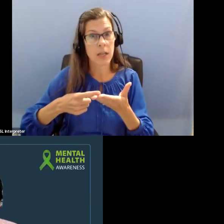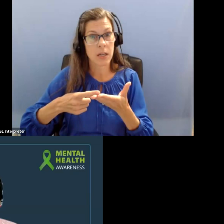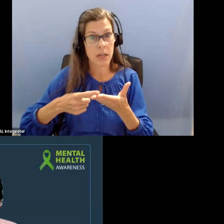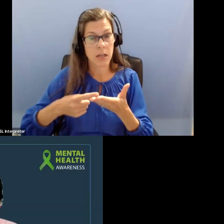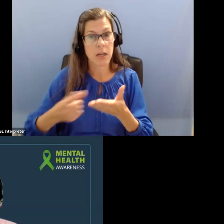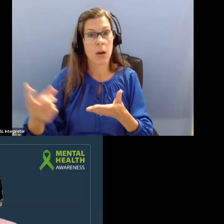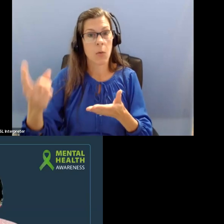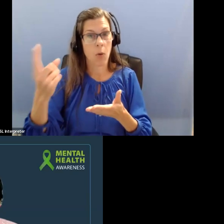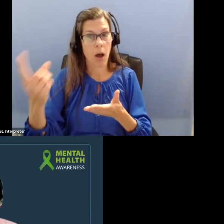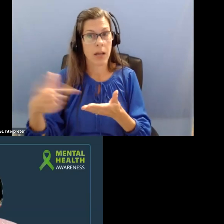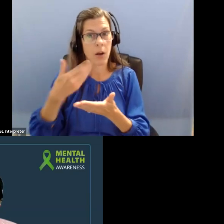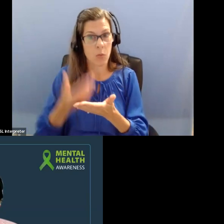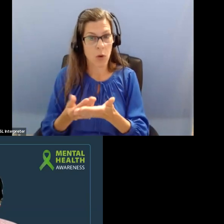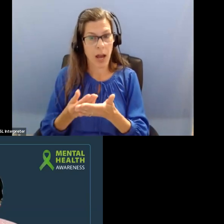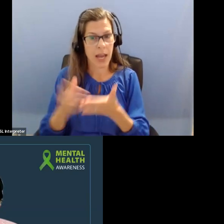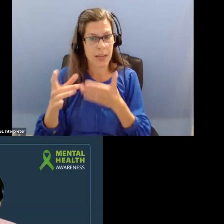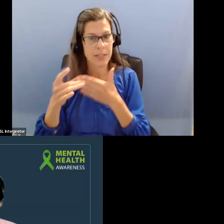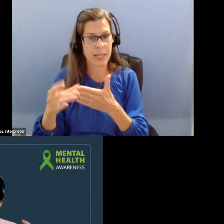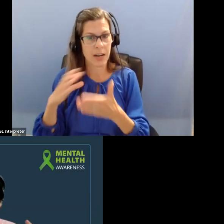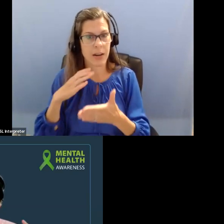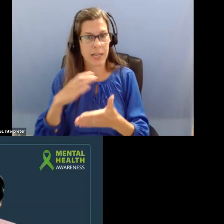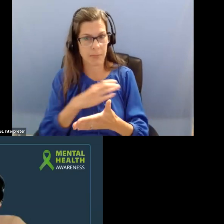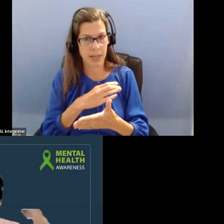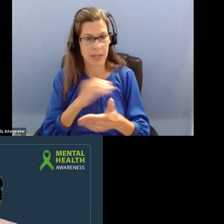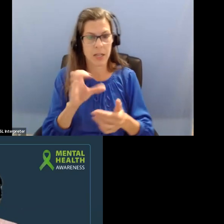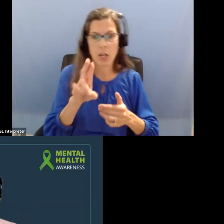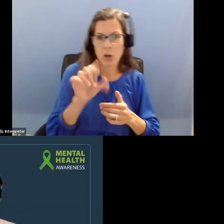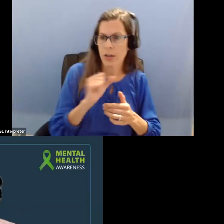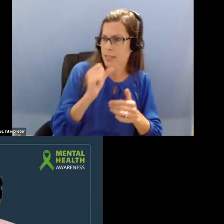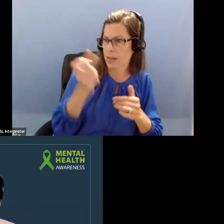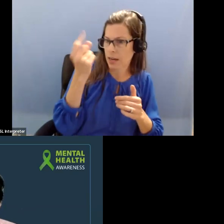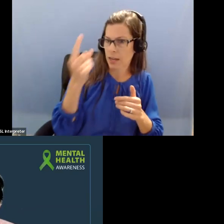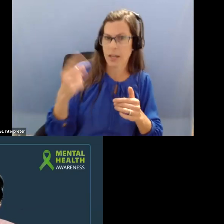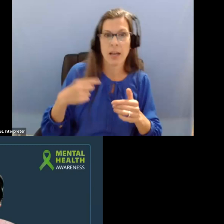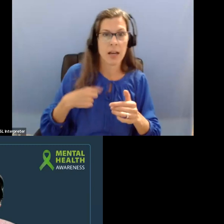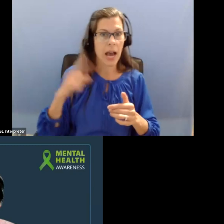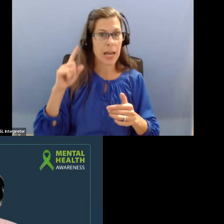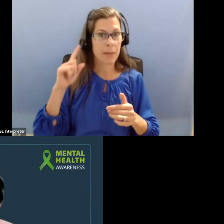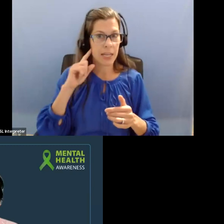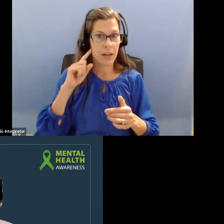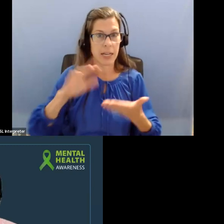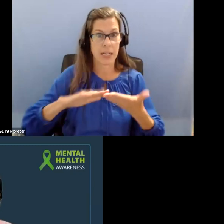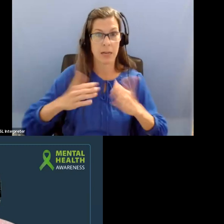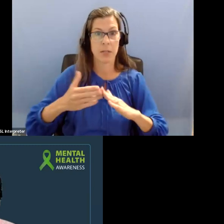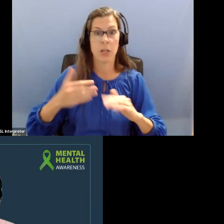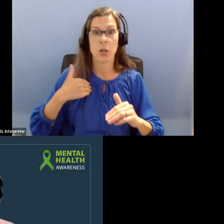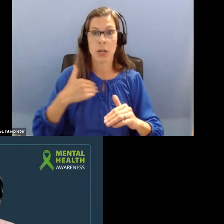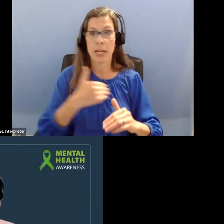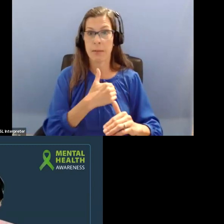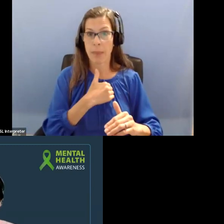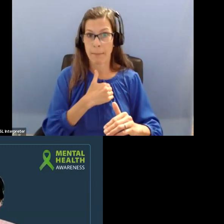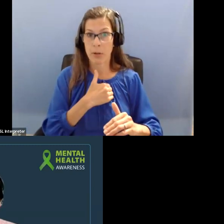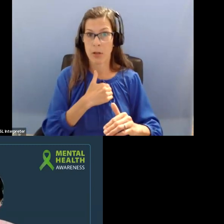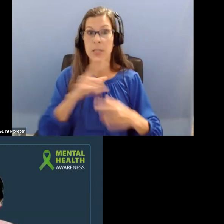it. And here's the irony. I've started hearing from community members who are not on the CRIS about these resignations. And